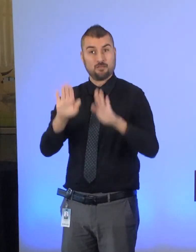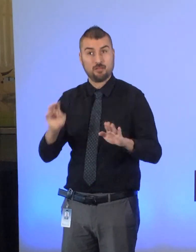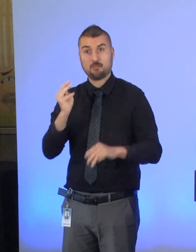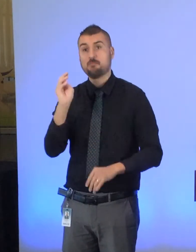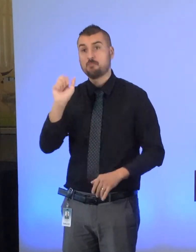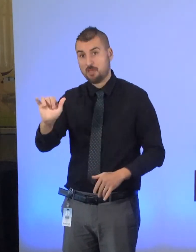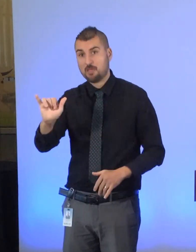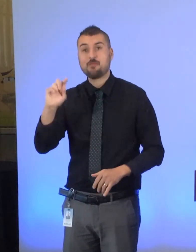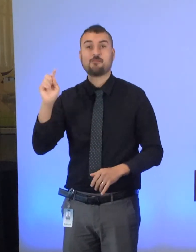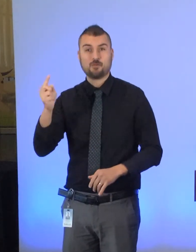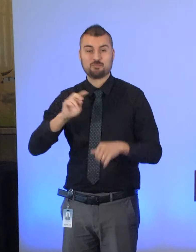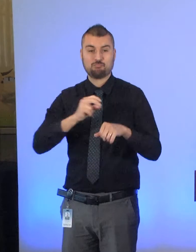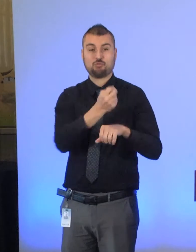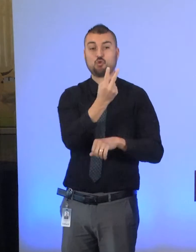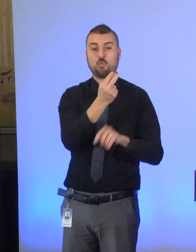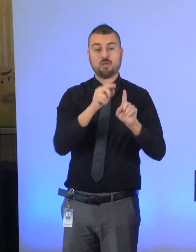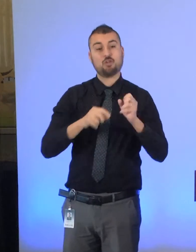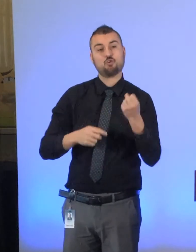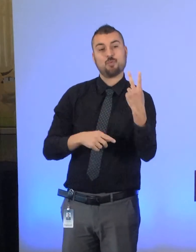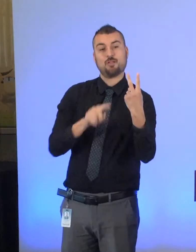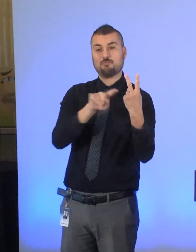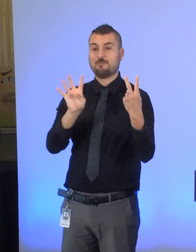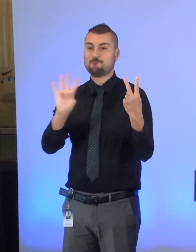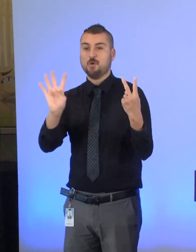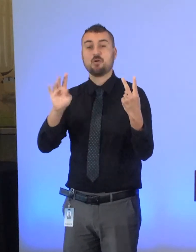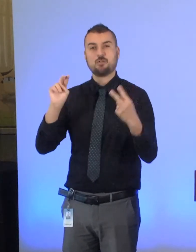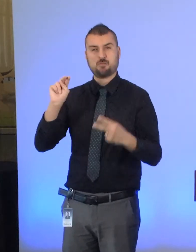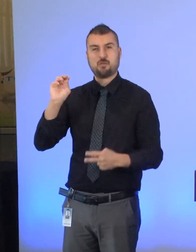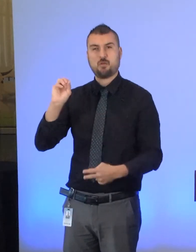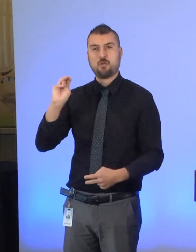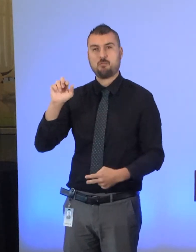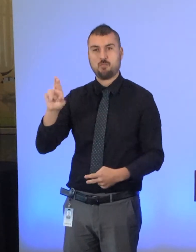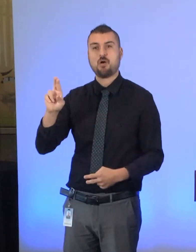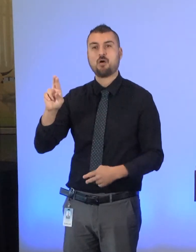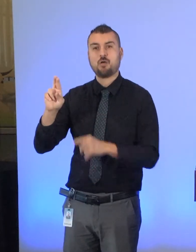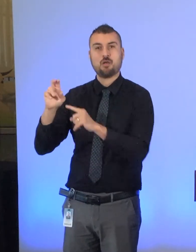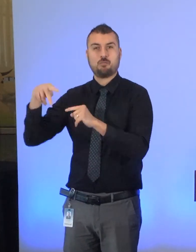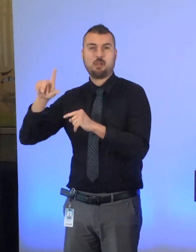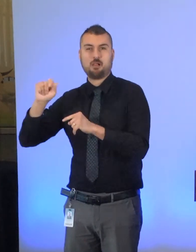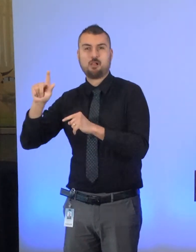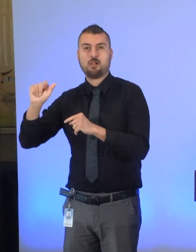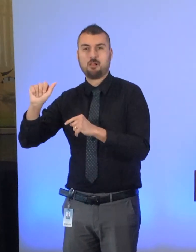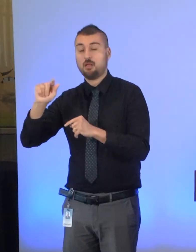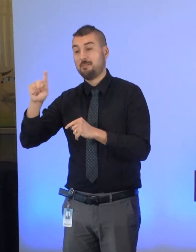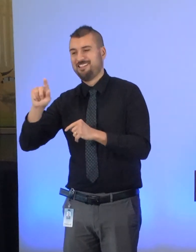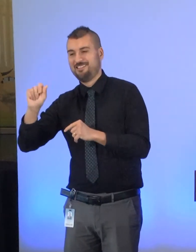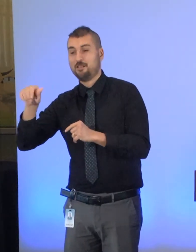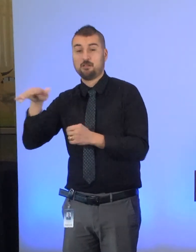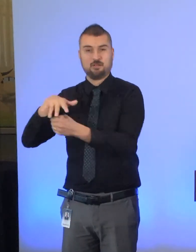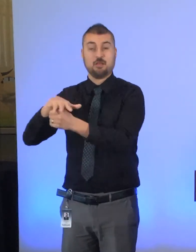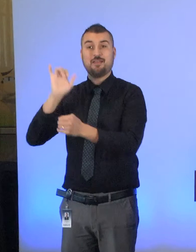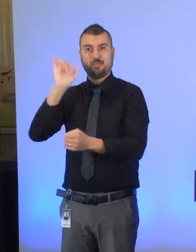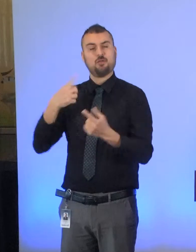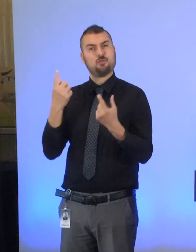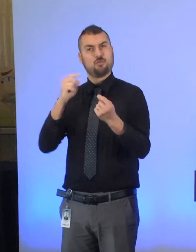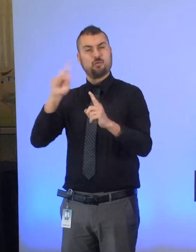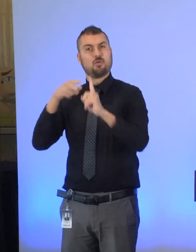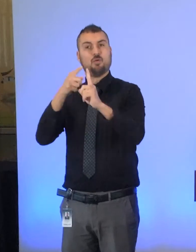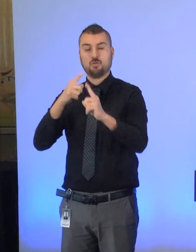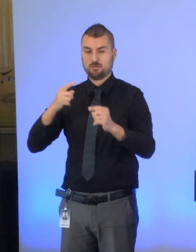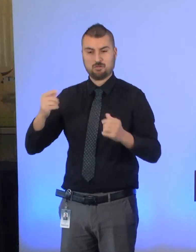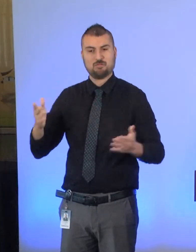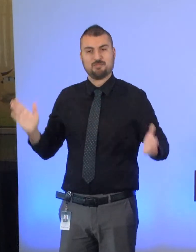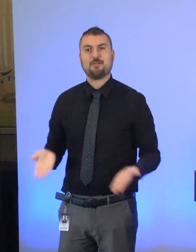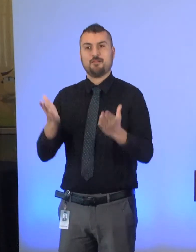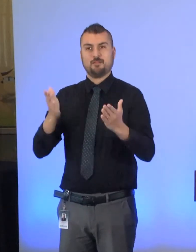noon to 4 p.m. at Nomar Plaza. Open Streets ICT, Nomar is designed to elevate the quality of life and health